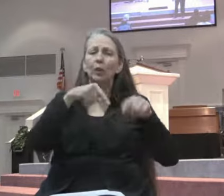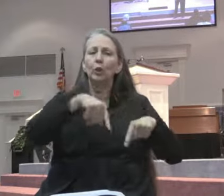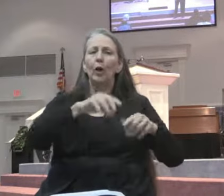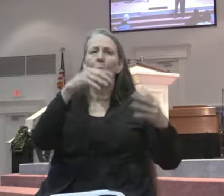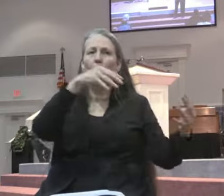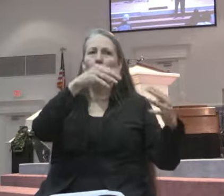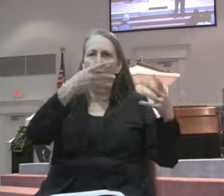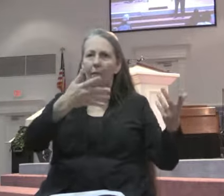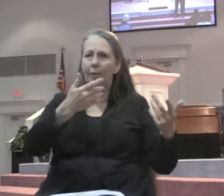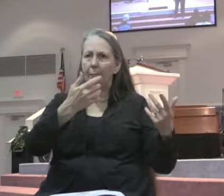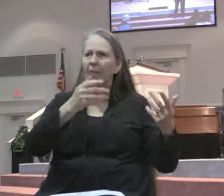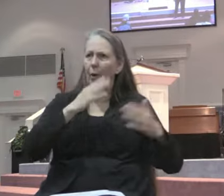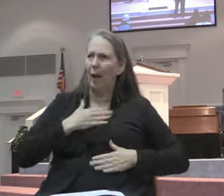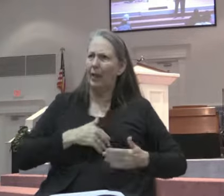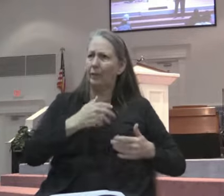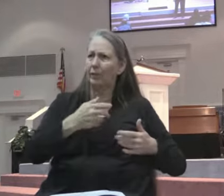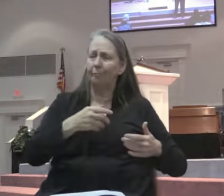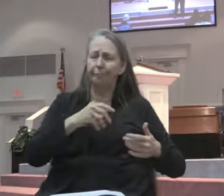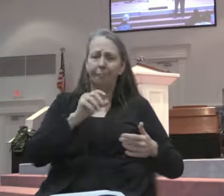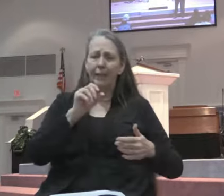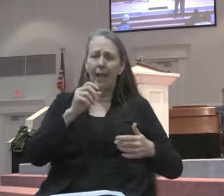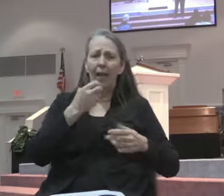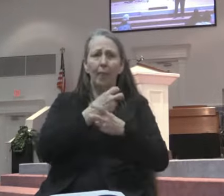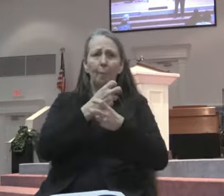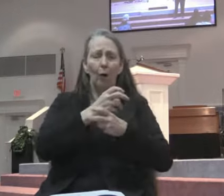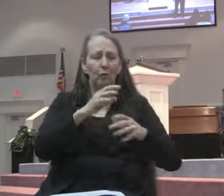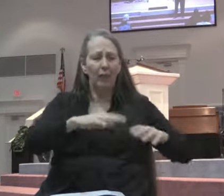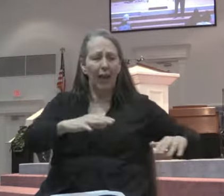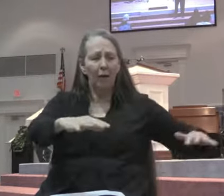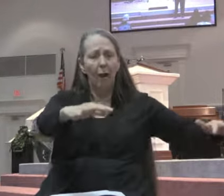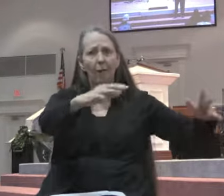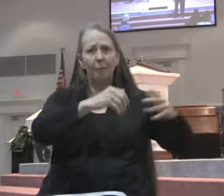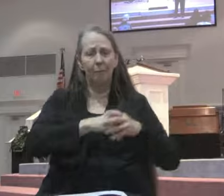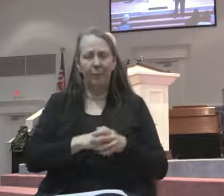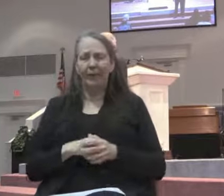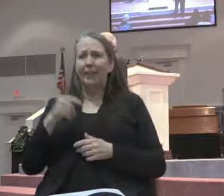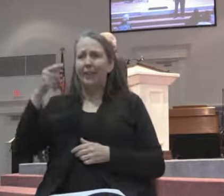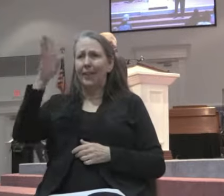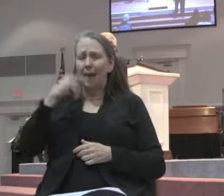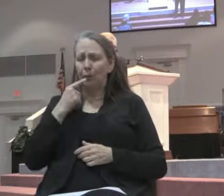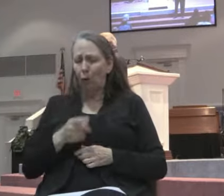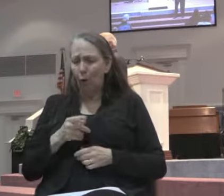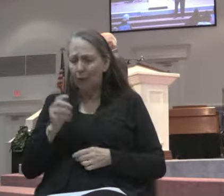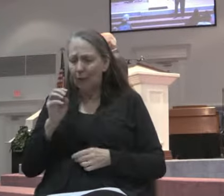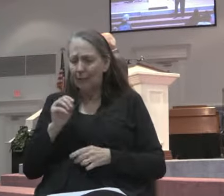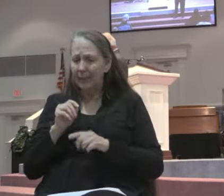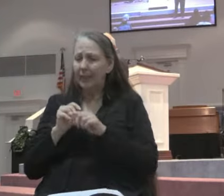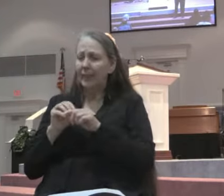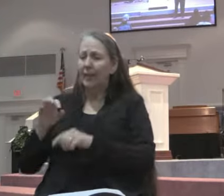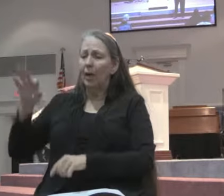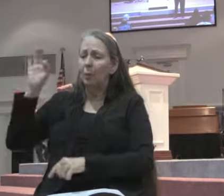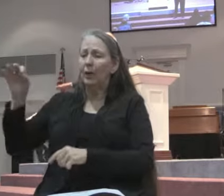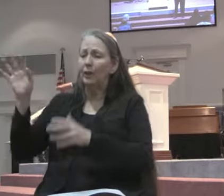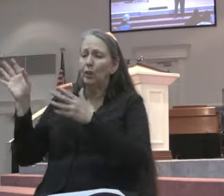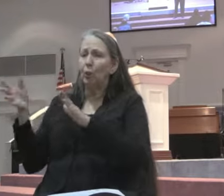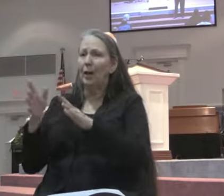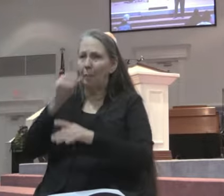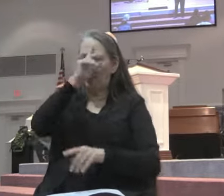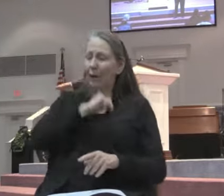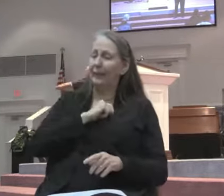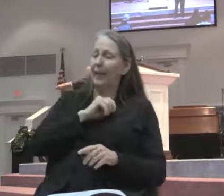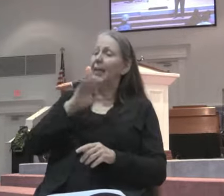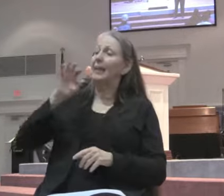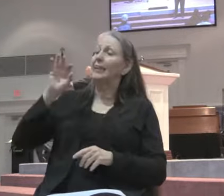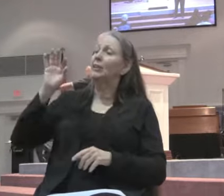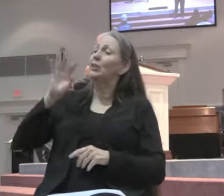And God said, "Ezekiel, speak to the wind." Talk to what you can't see. And when that wind